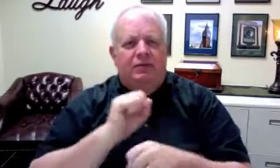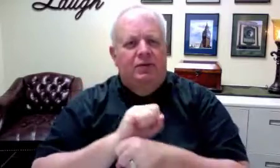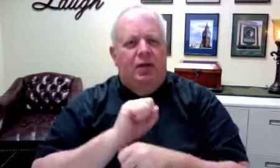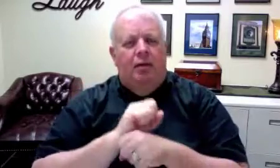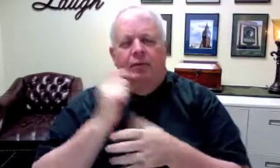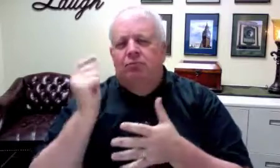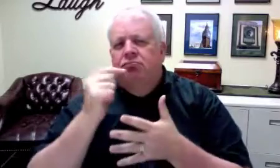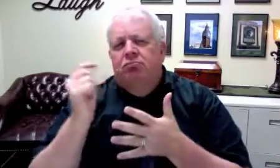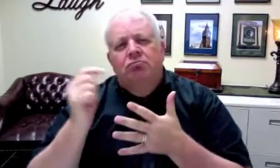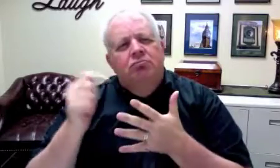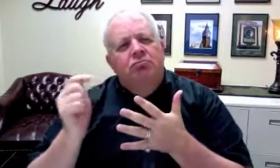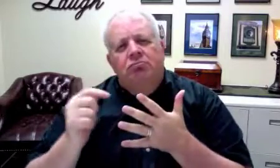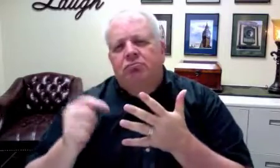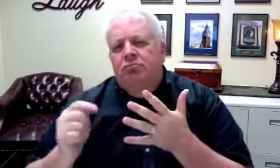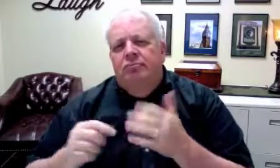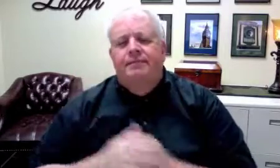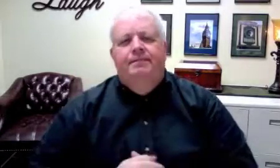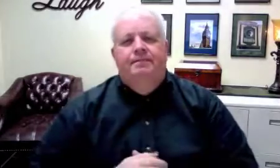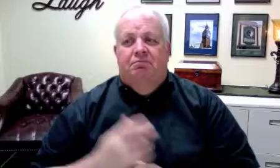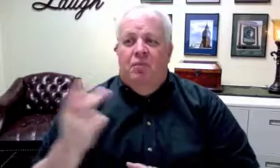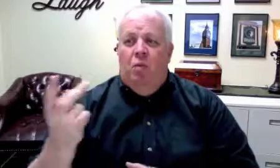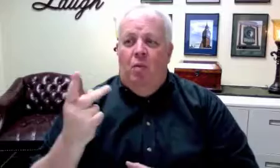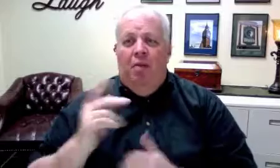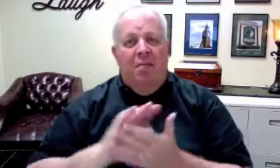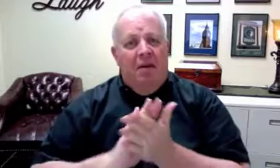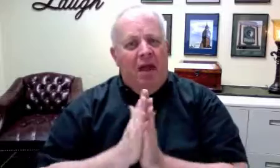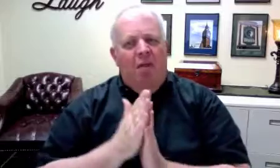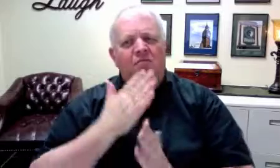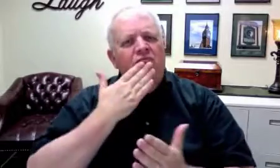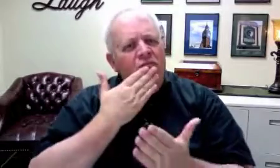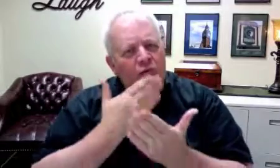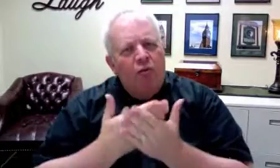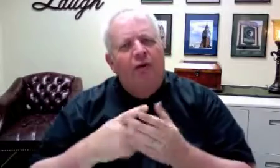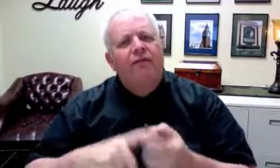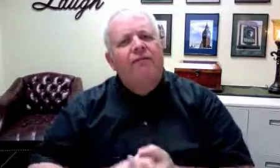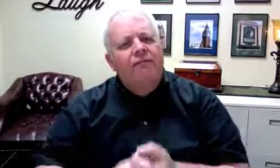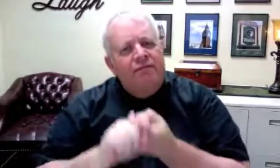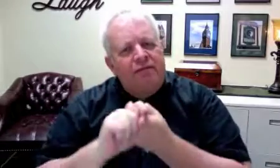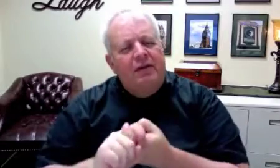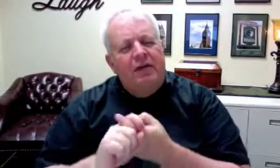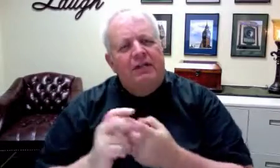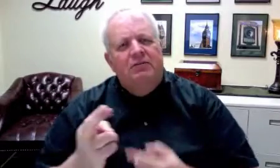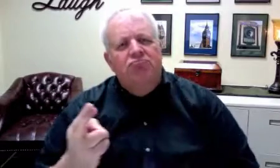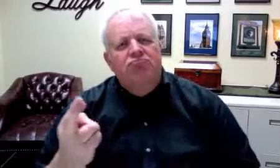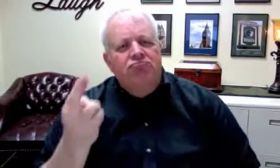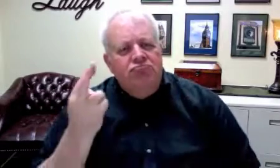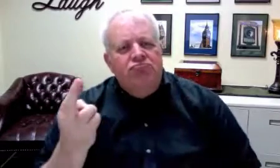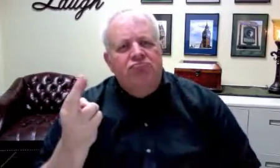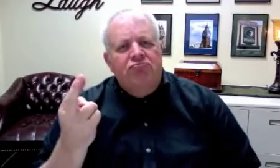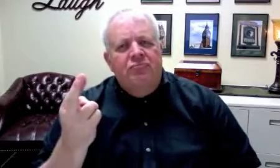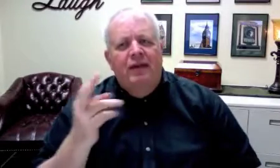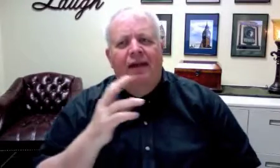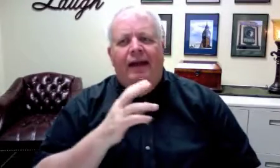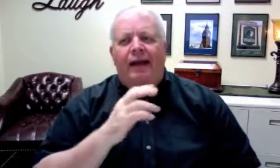We became really close friends, and through our relationship as both friends